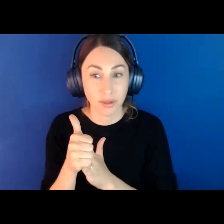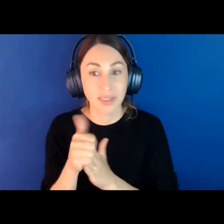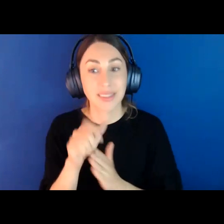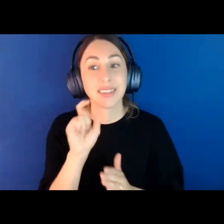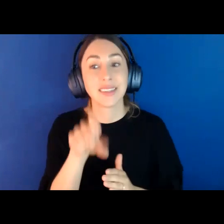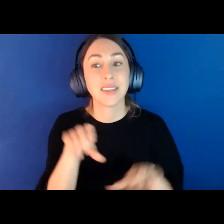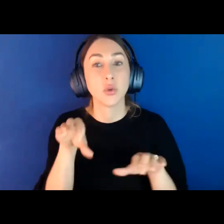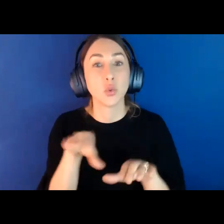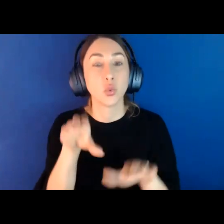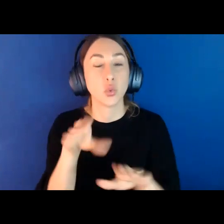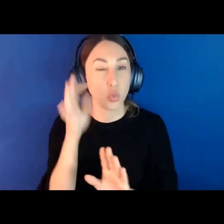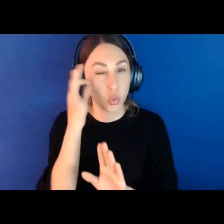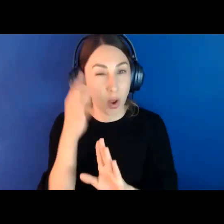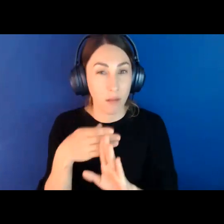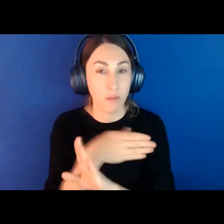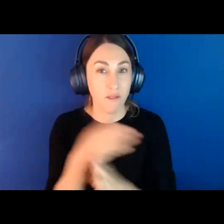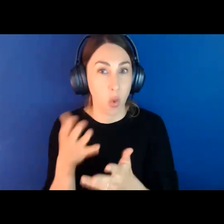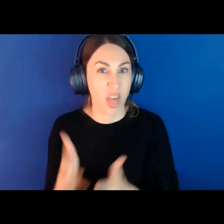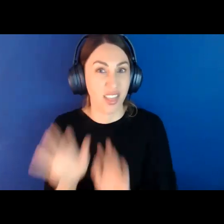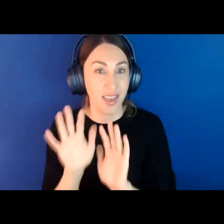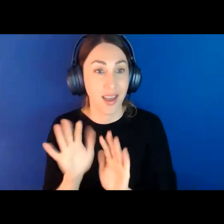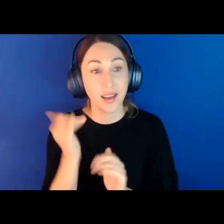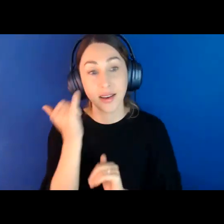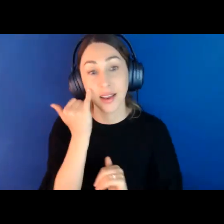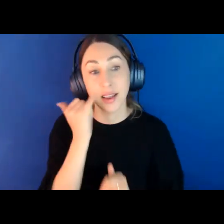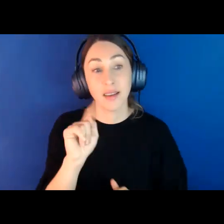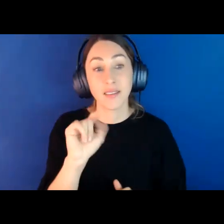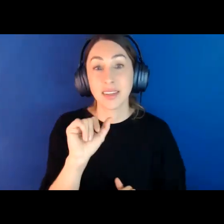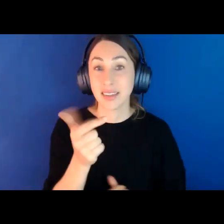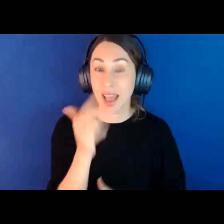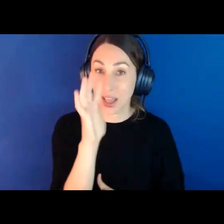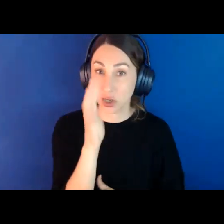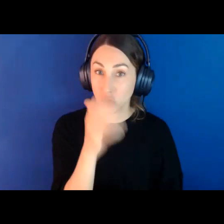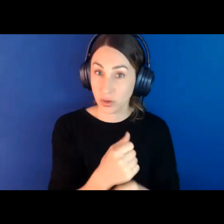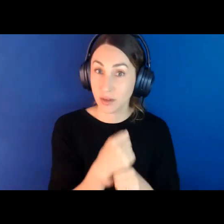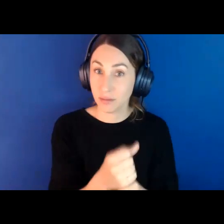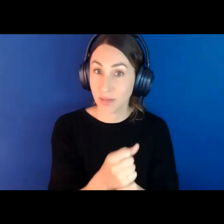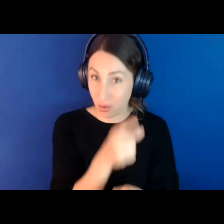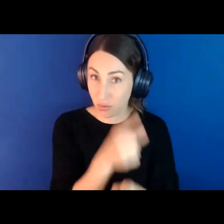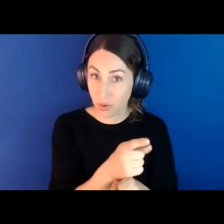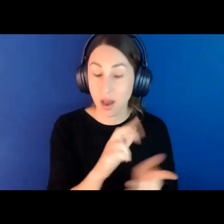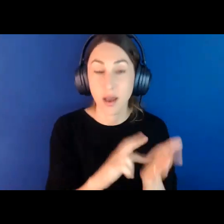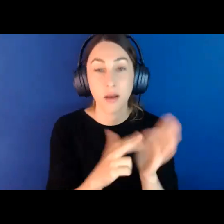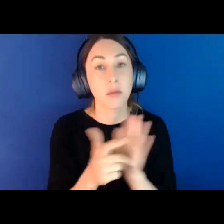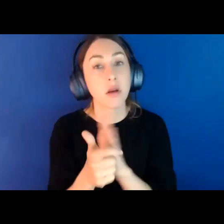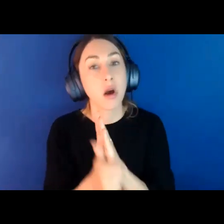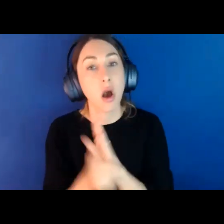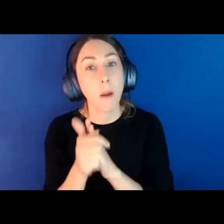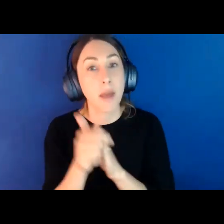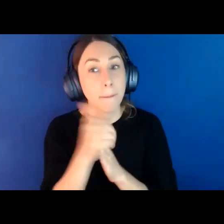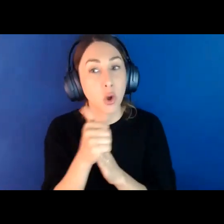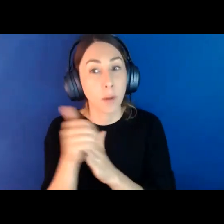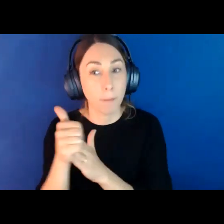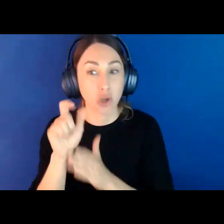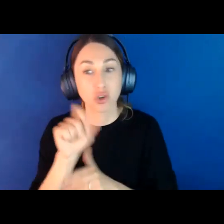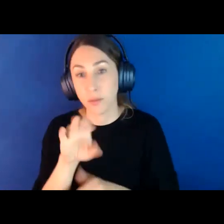step. If your tag tree was made correctly, then automated bookmarks should be accurate. But